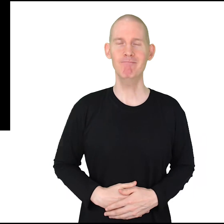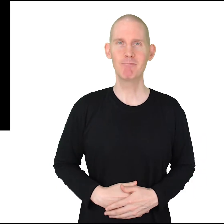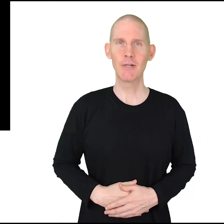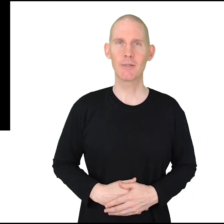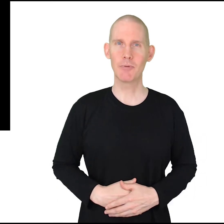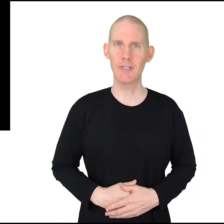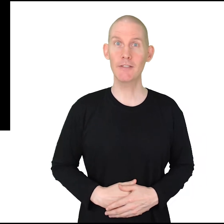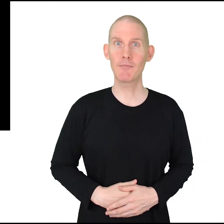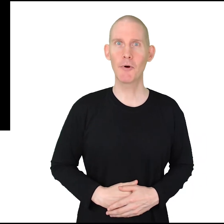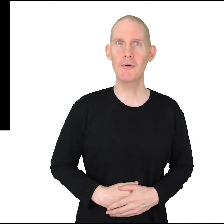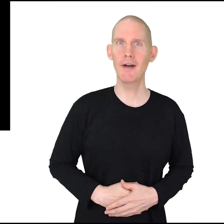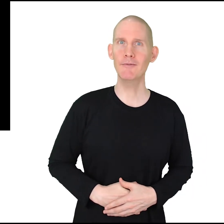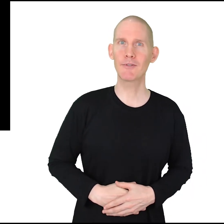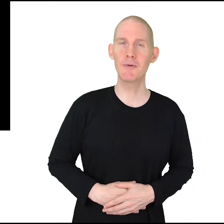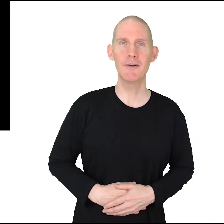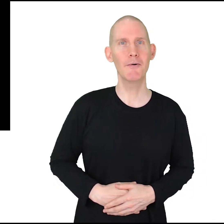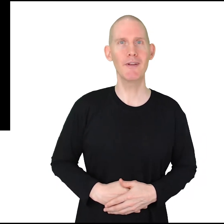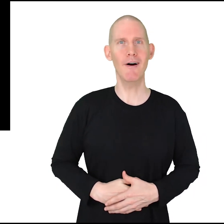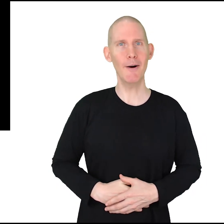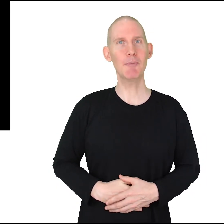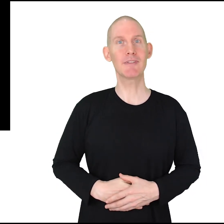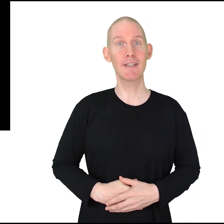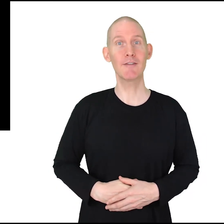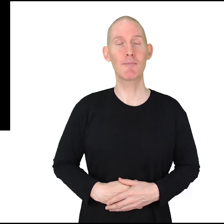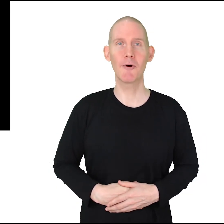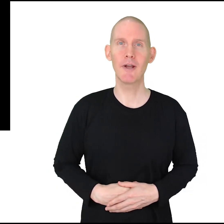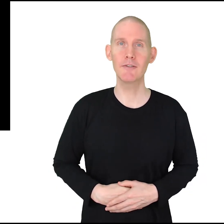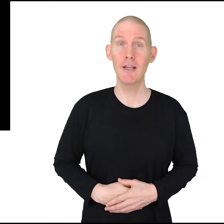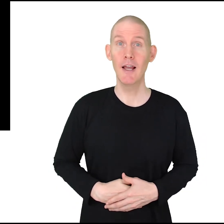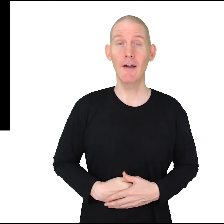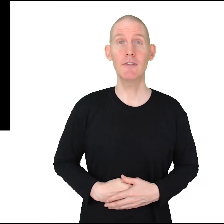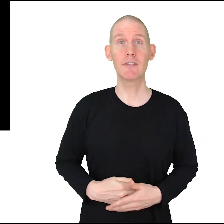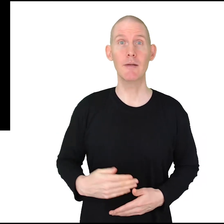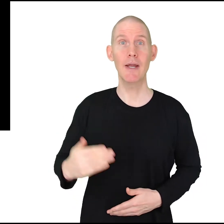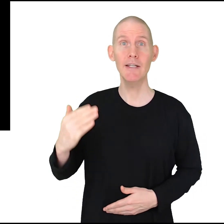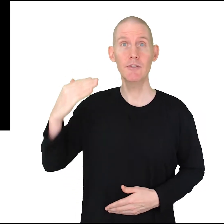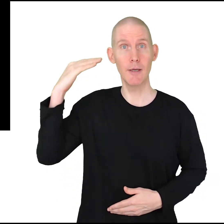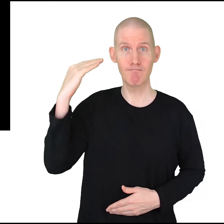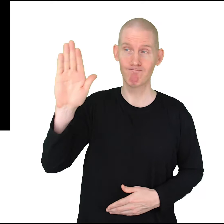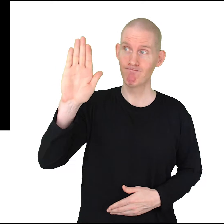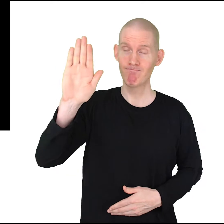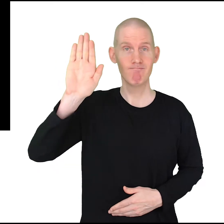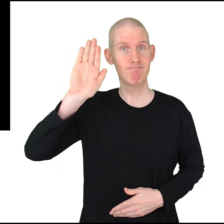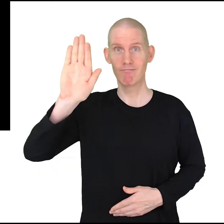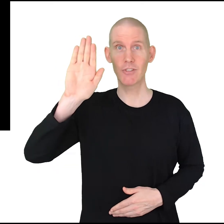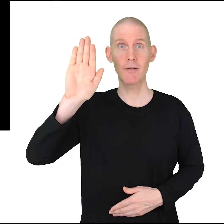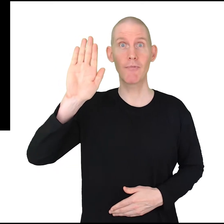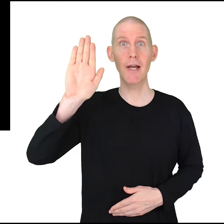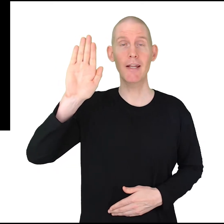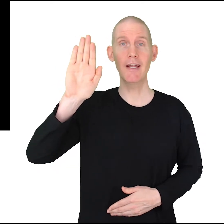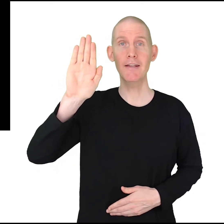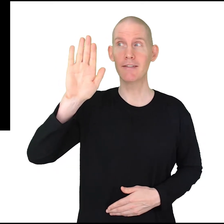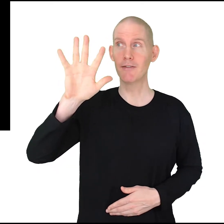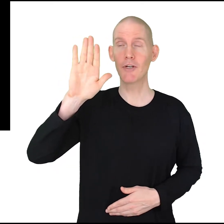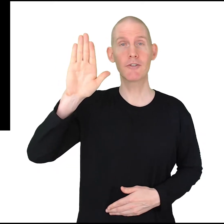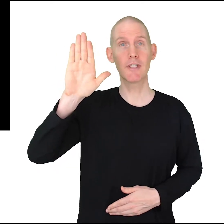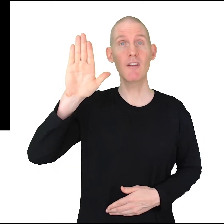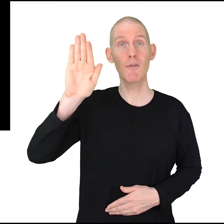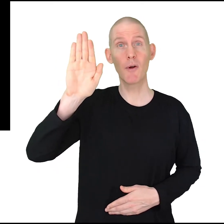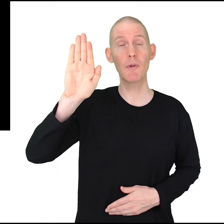It's a possessive pronoun, so we know that all possessive pronouns have the same hand shape. Just a flat hand, fingers together, thumb